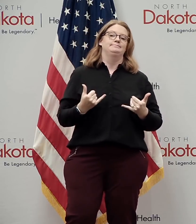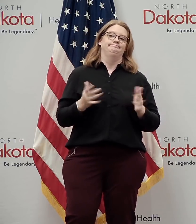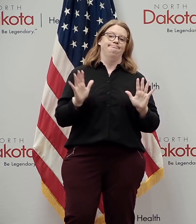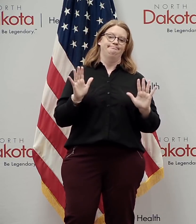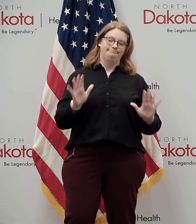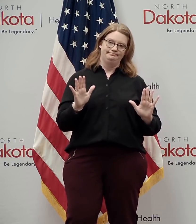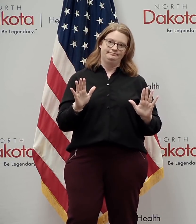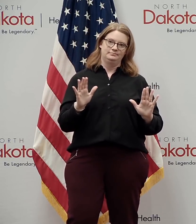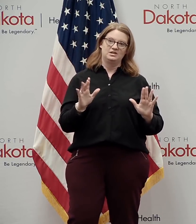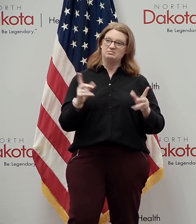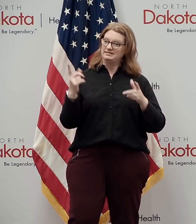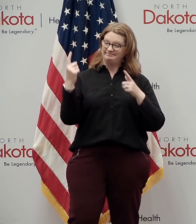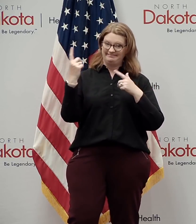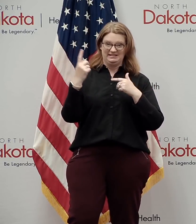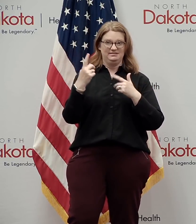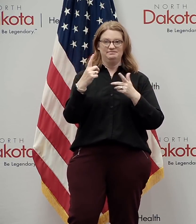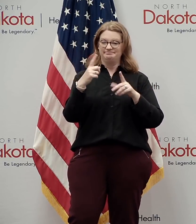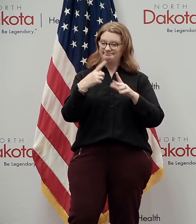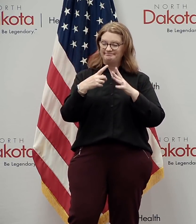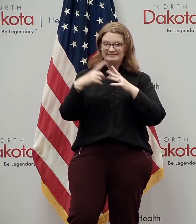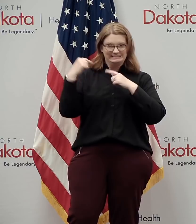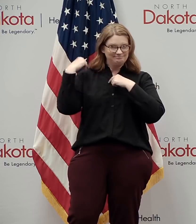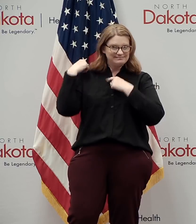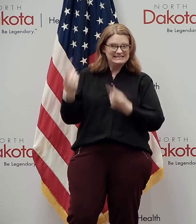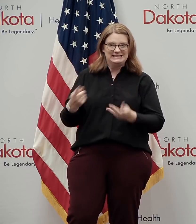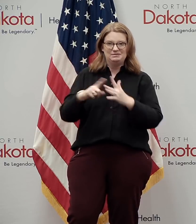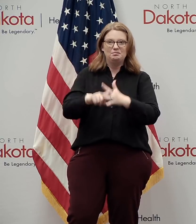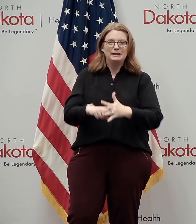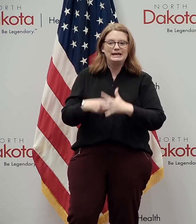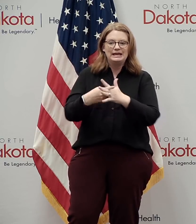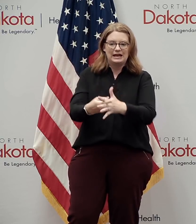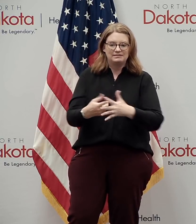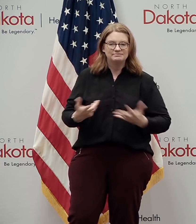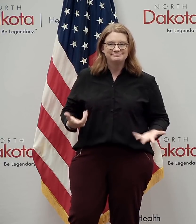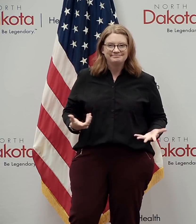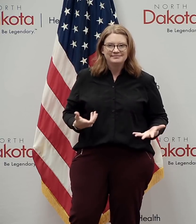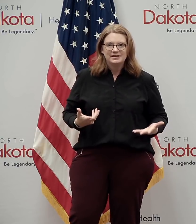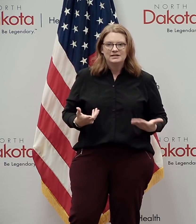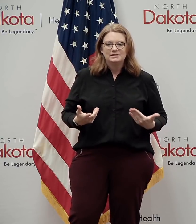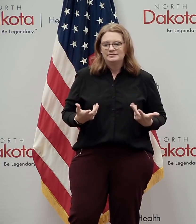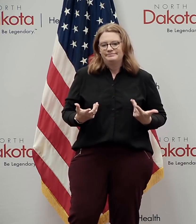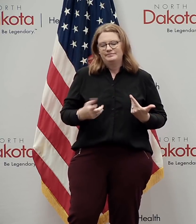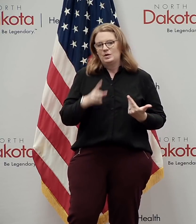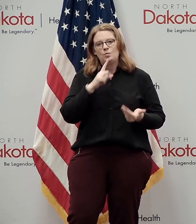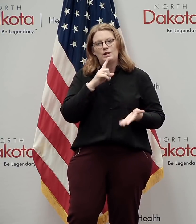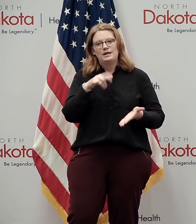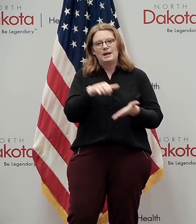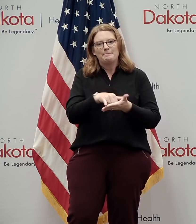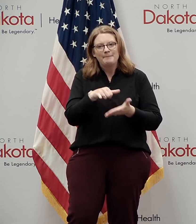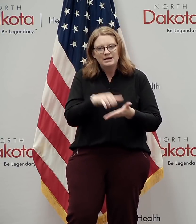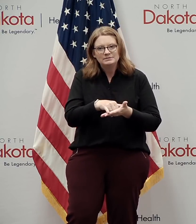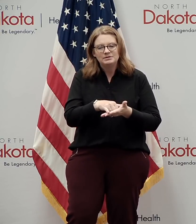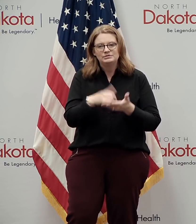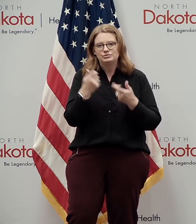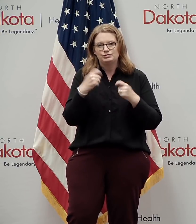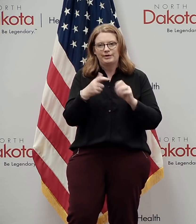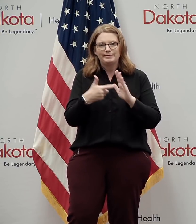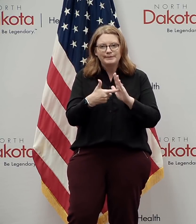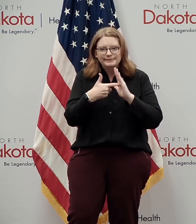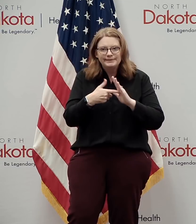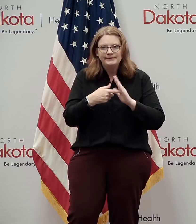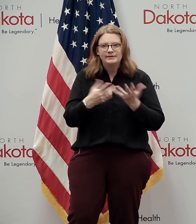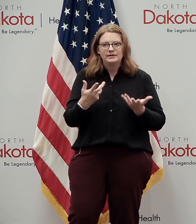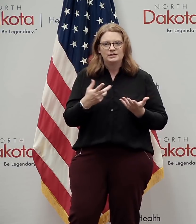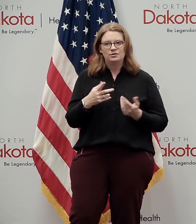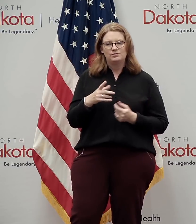consistent, which we've always said, which is this is probably one of the most impossible things to try to mandate from a